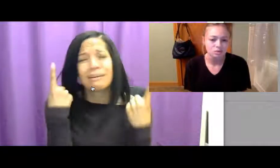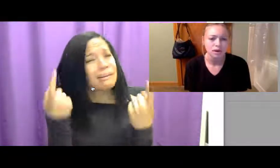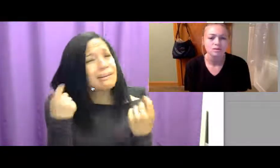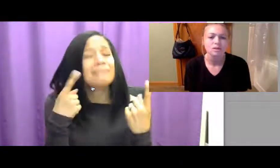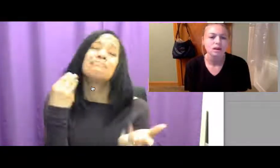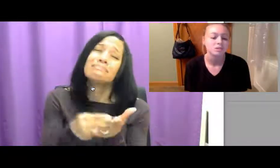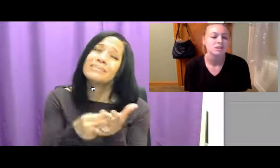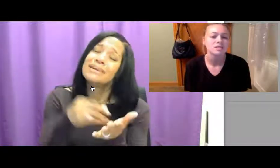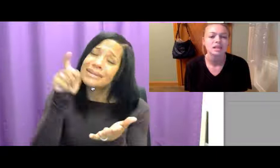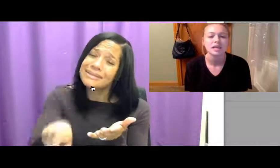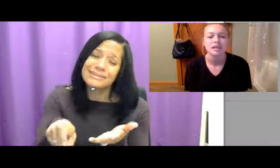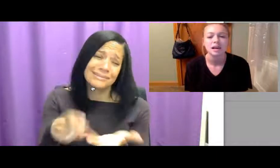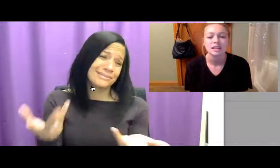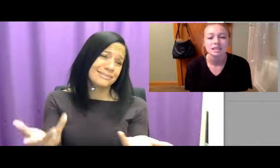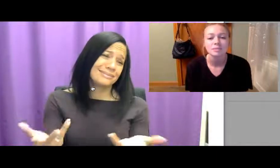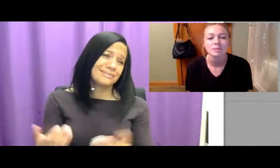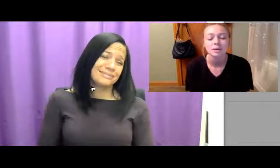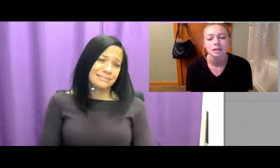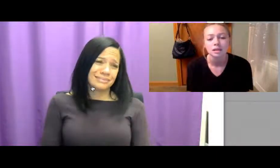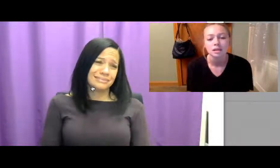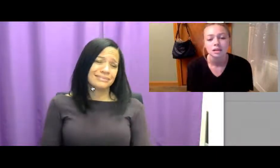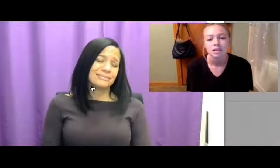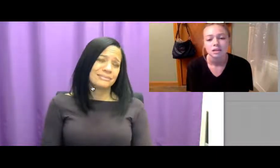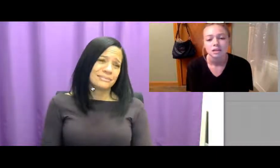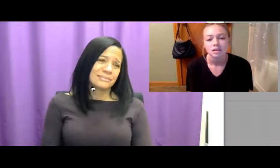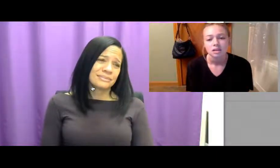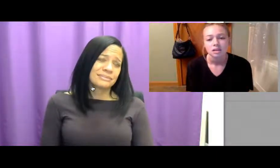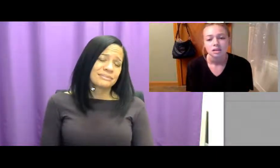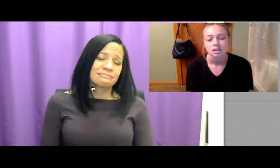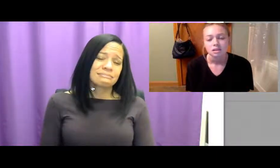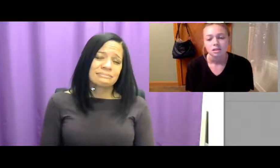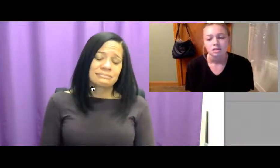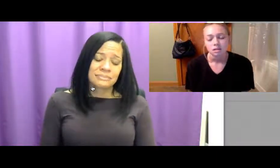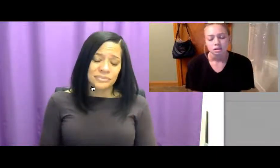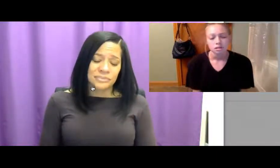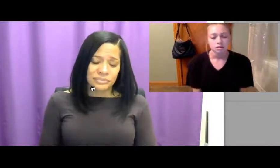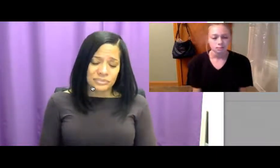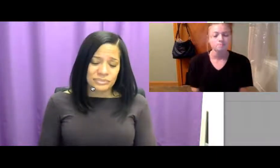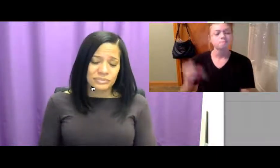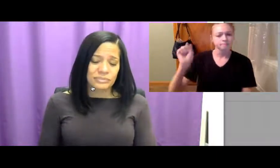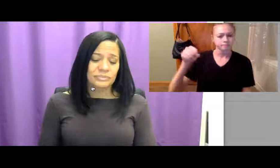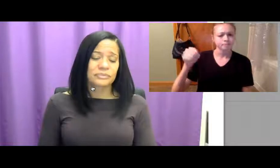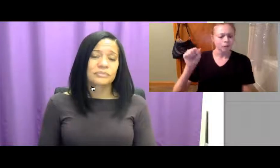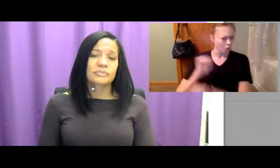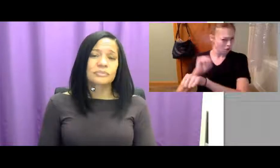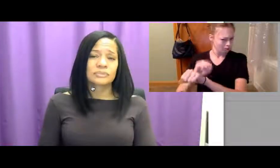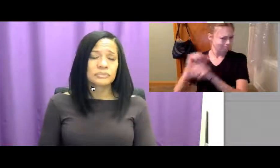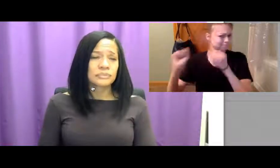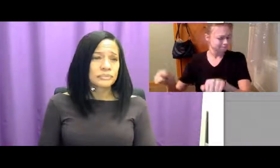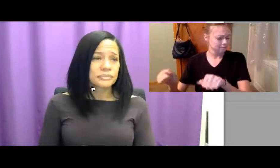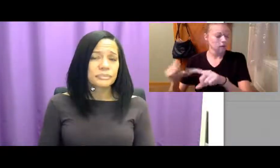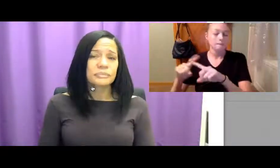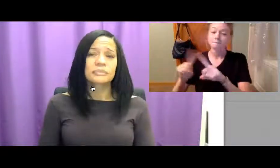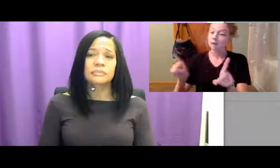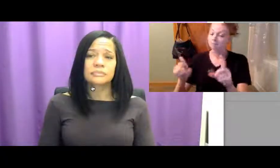to do? I don't understand. I need my money. Yes, you absolutely can work. However, working